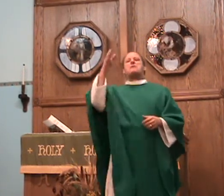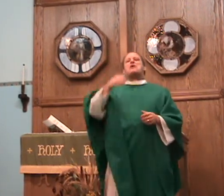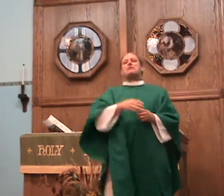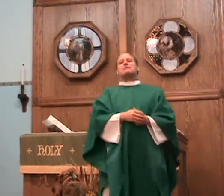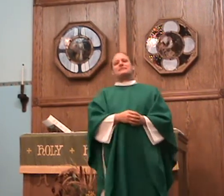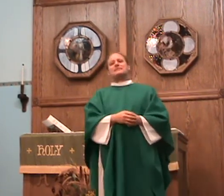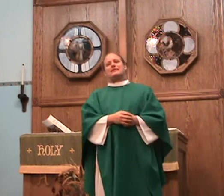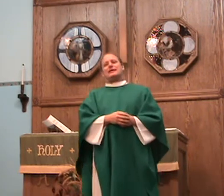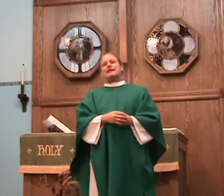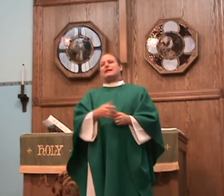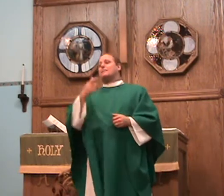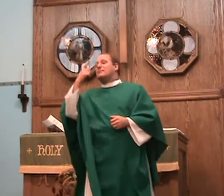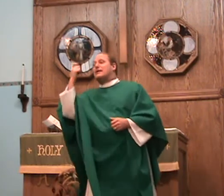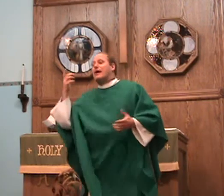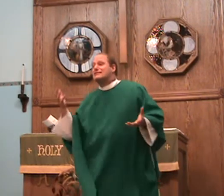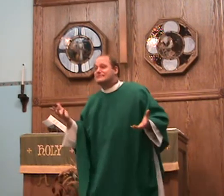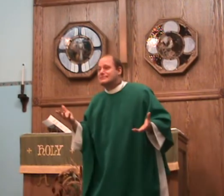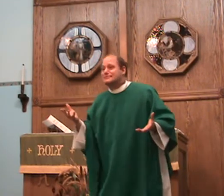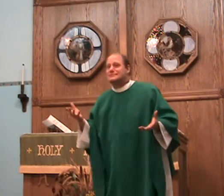will. Because